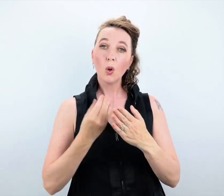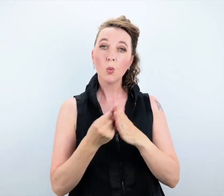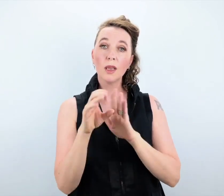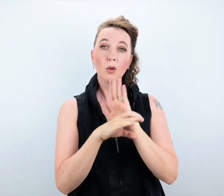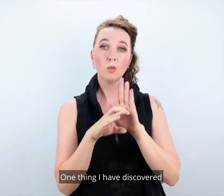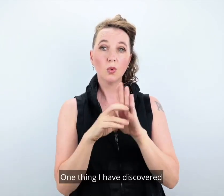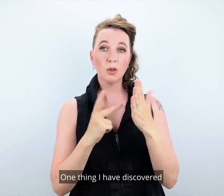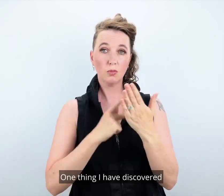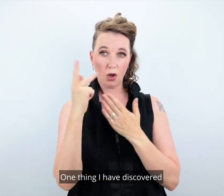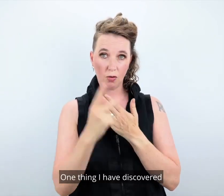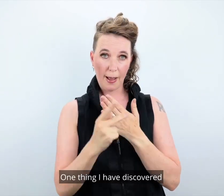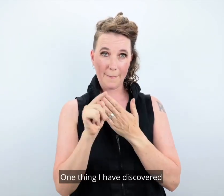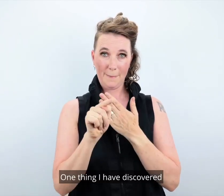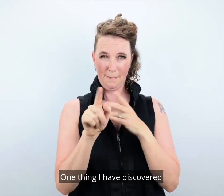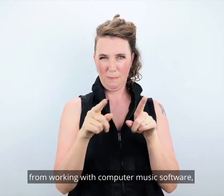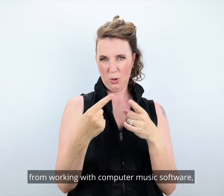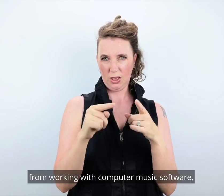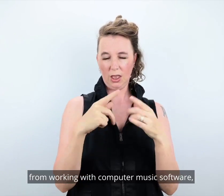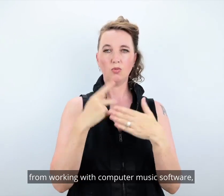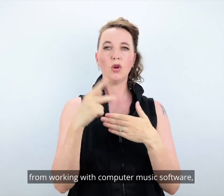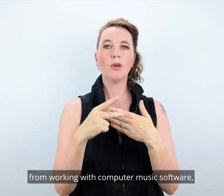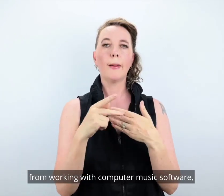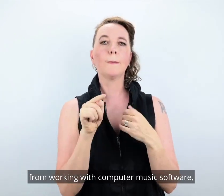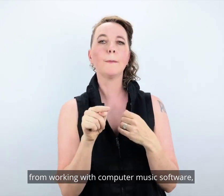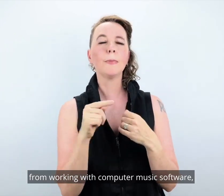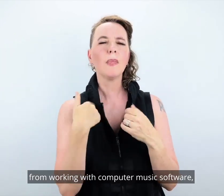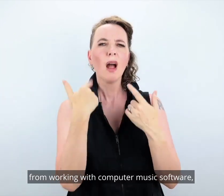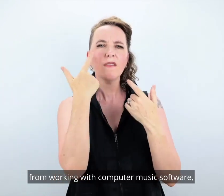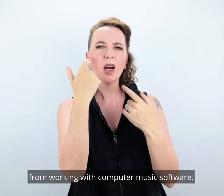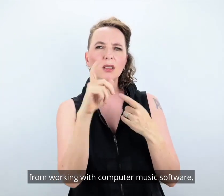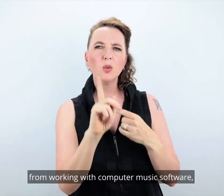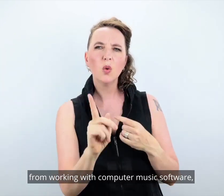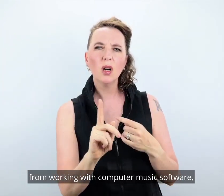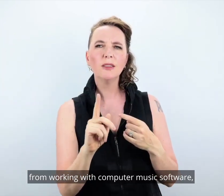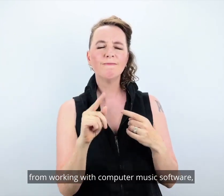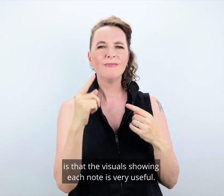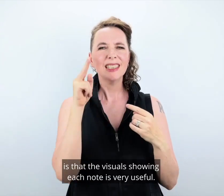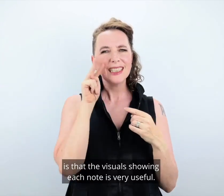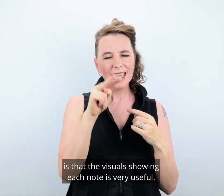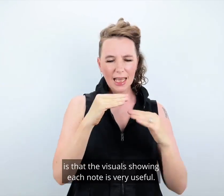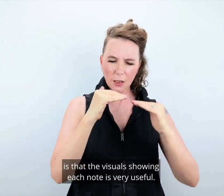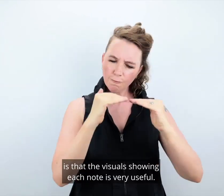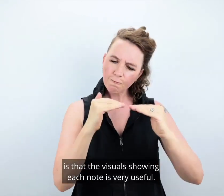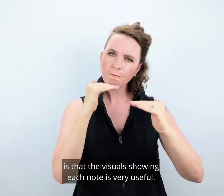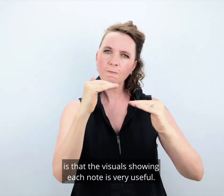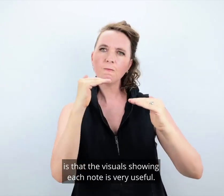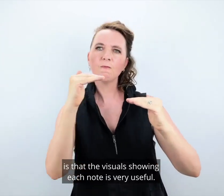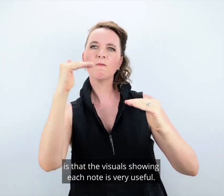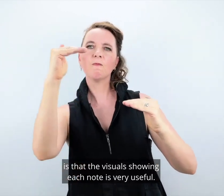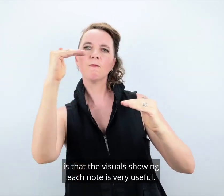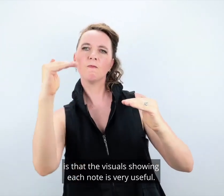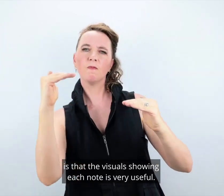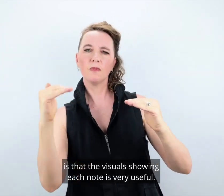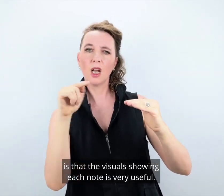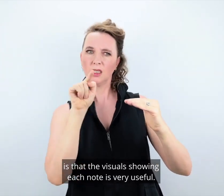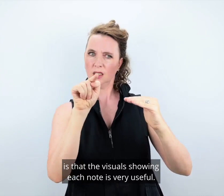One thing I have discovered from working with computer music software is that the visuals showing each note